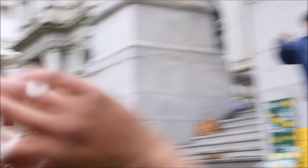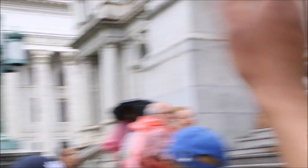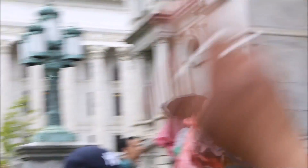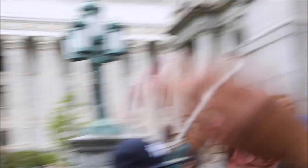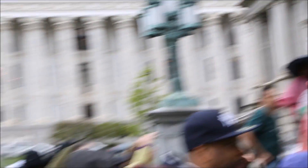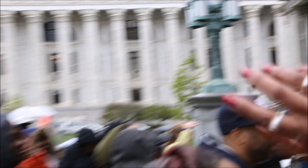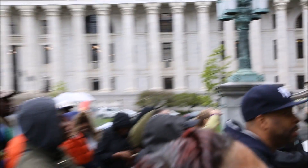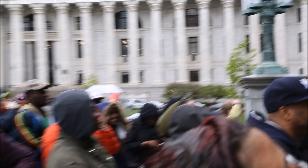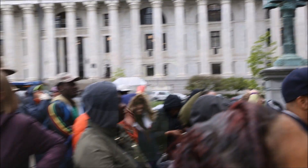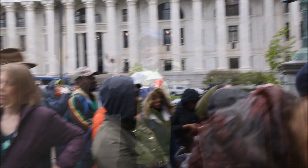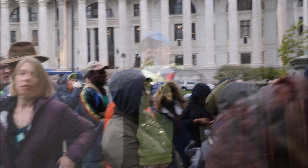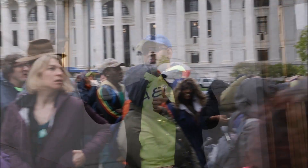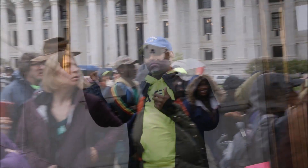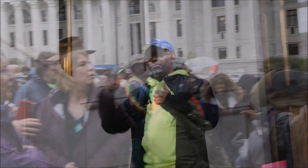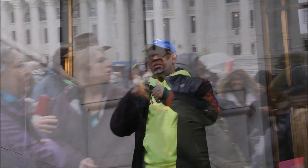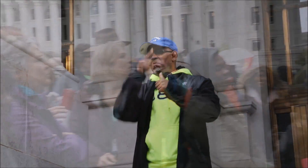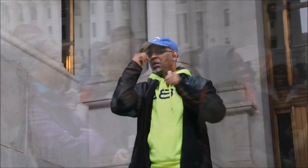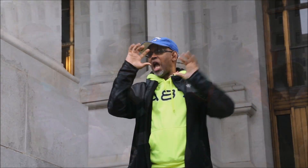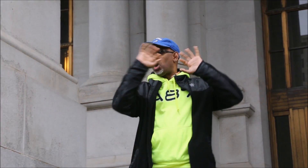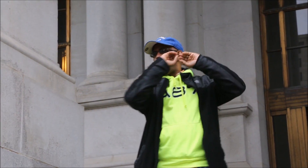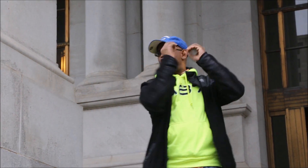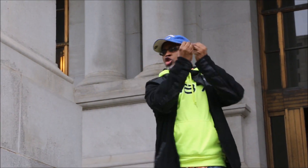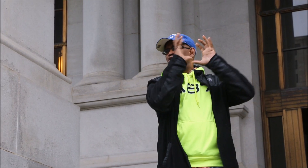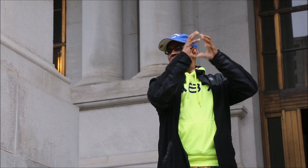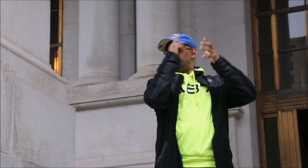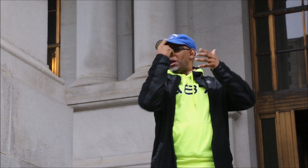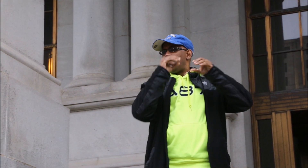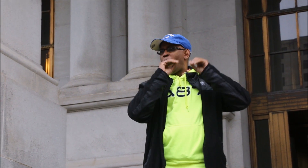That letter said, well, we have VRI, we can provide interpreters